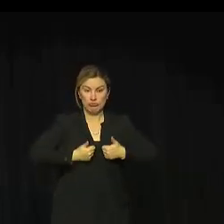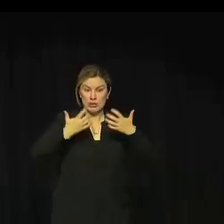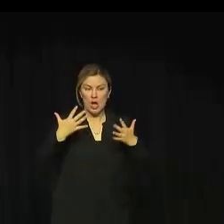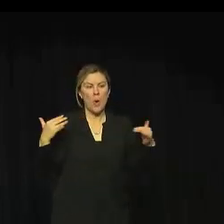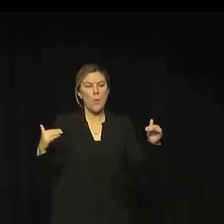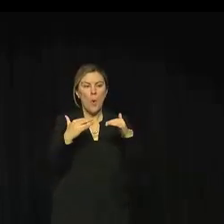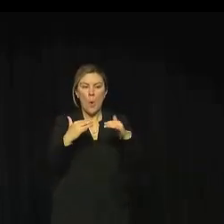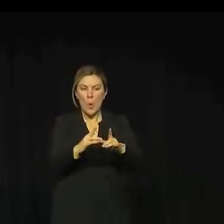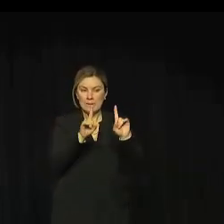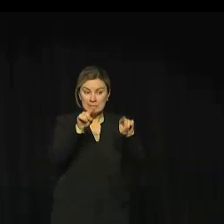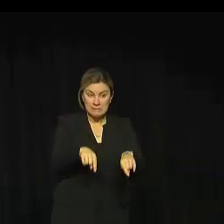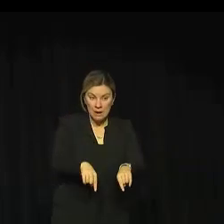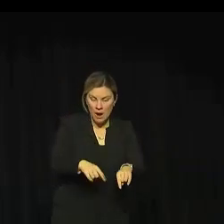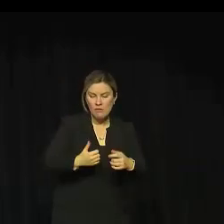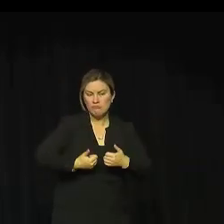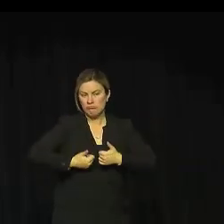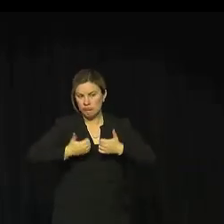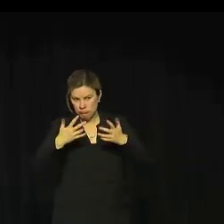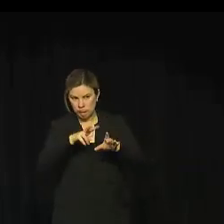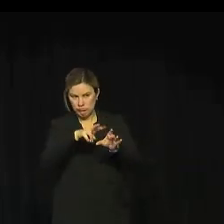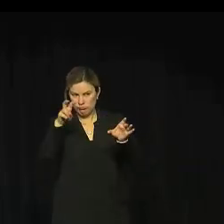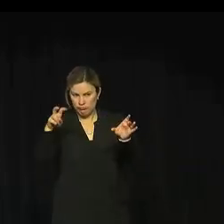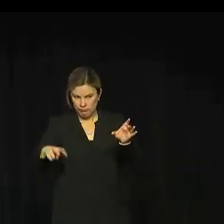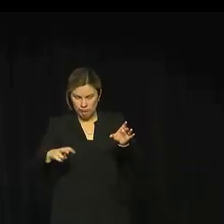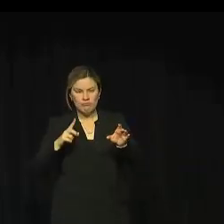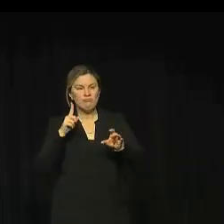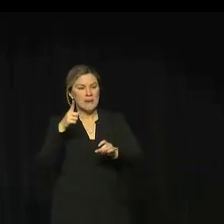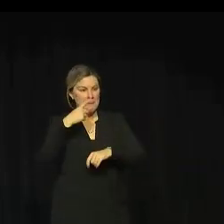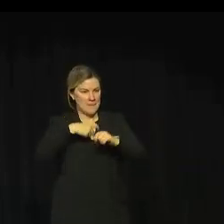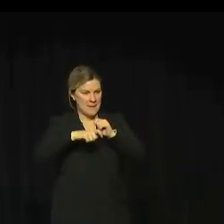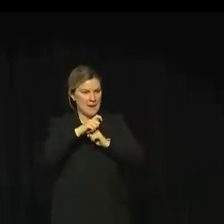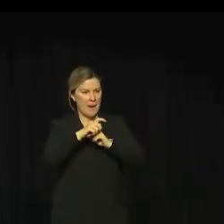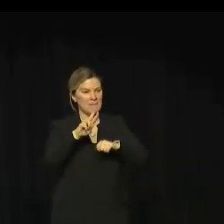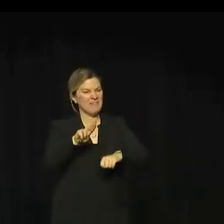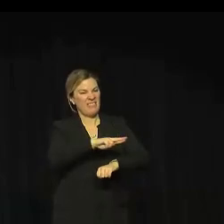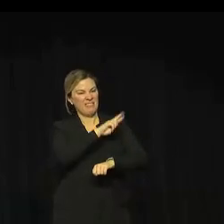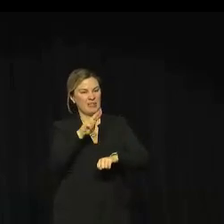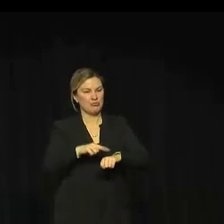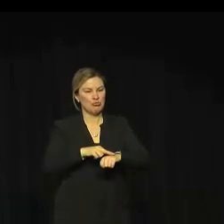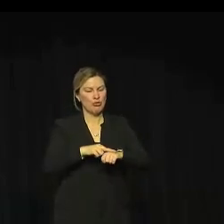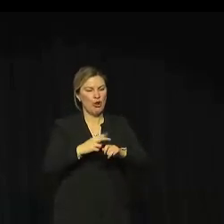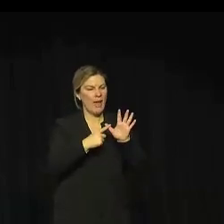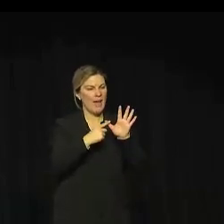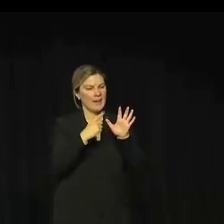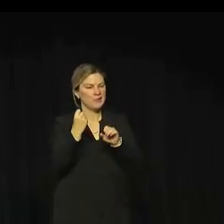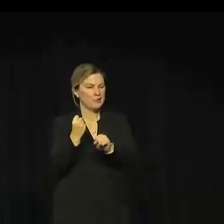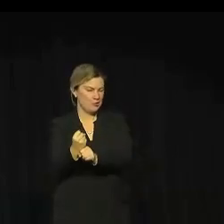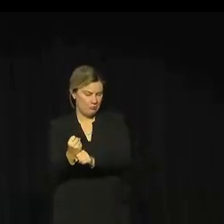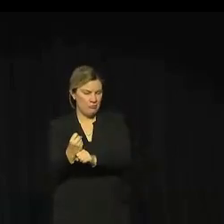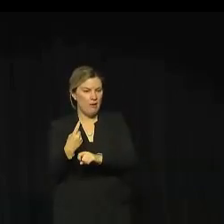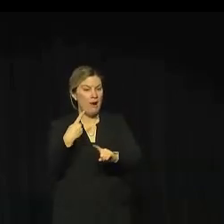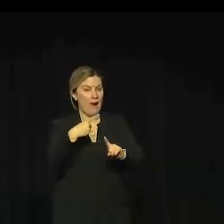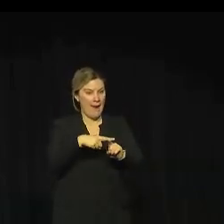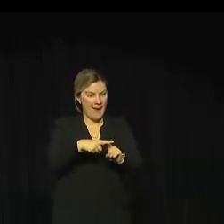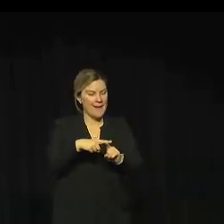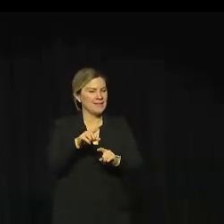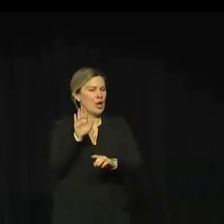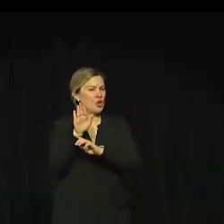along. He became Federal Attorney General and also the Federal Minister for External